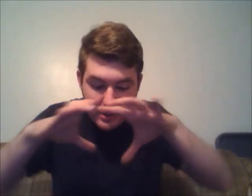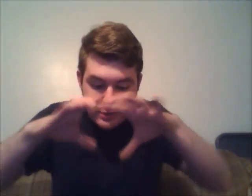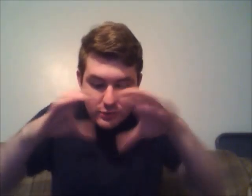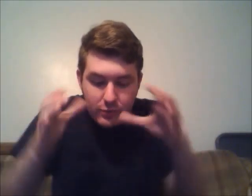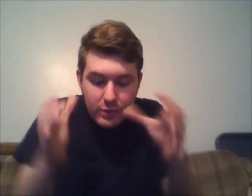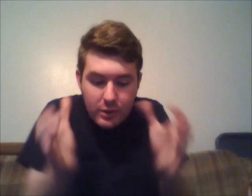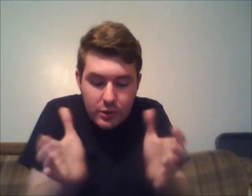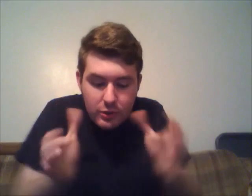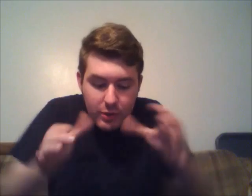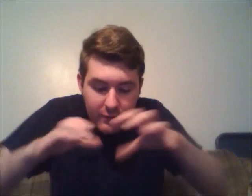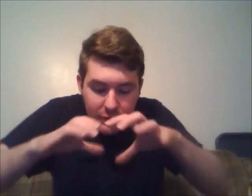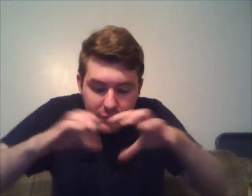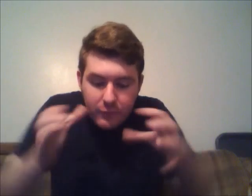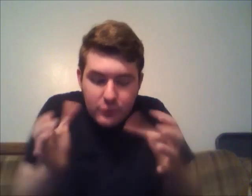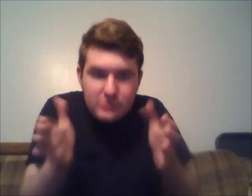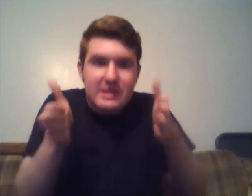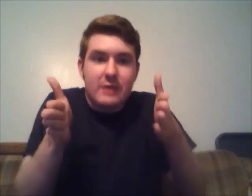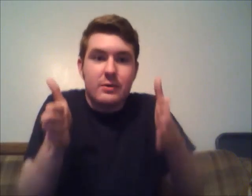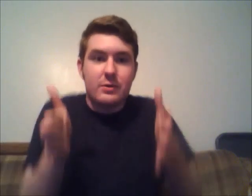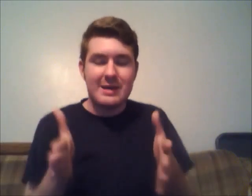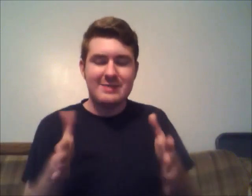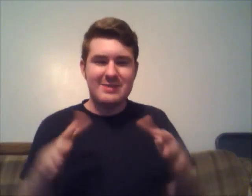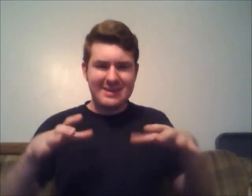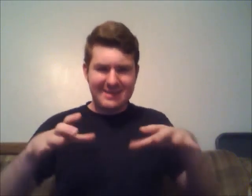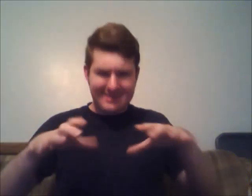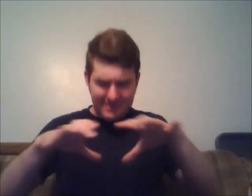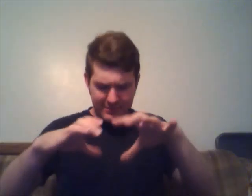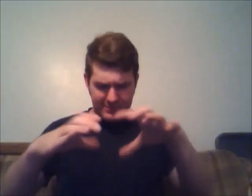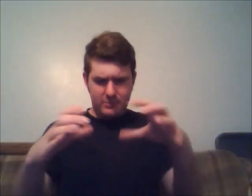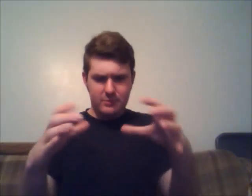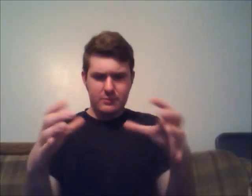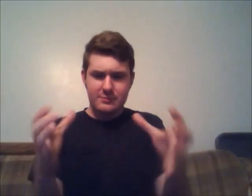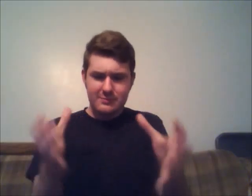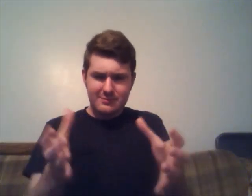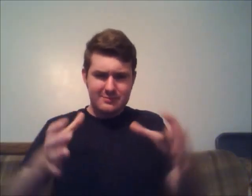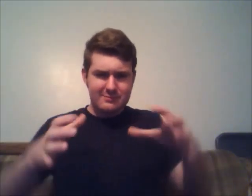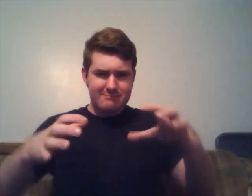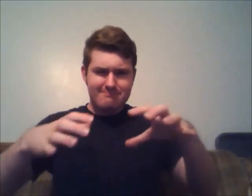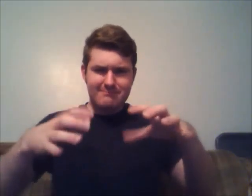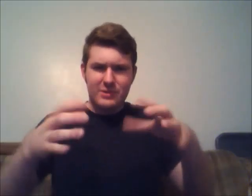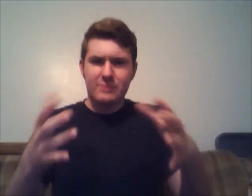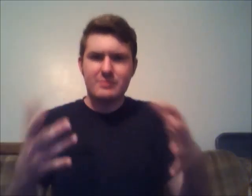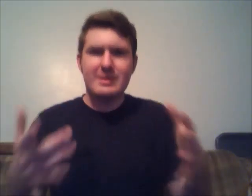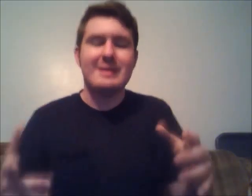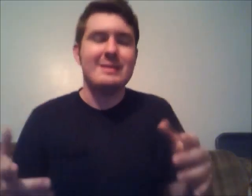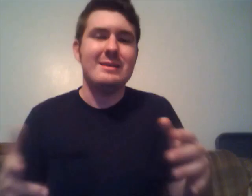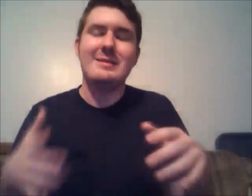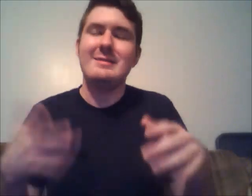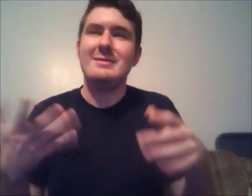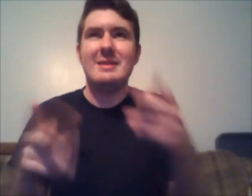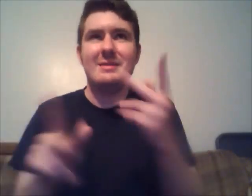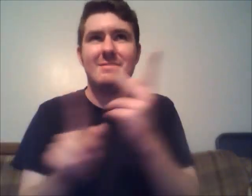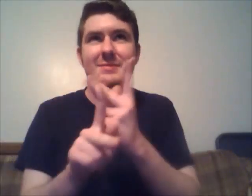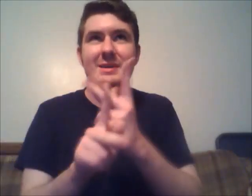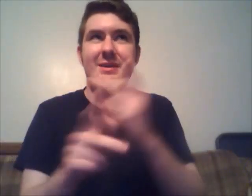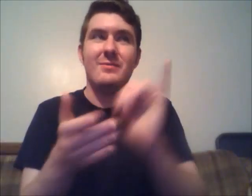So you have your fortune teller, right? You kind of gotta get it with the little, and you have to be careful with